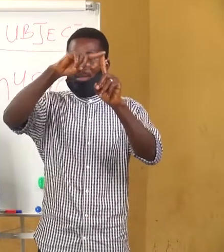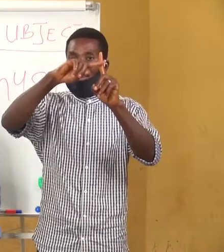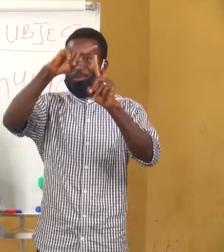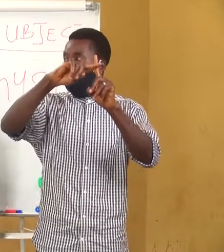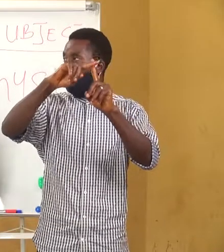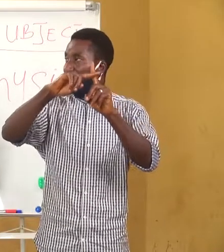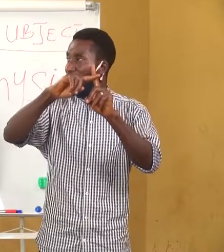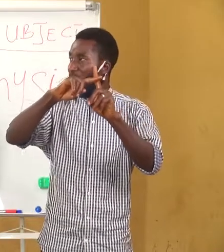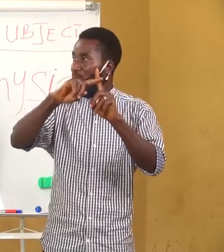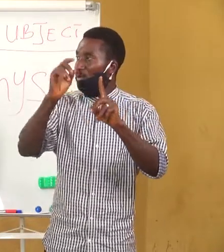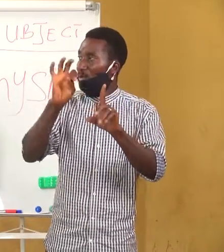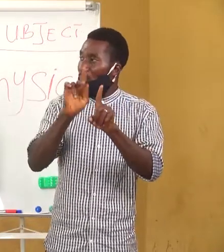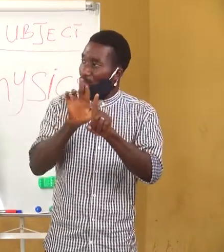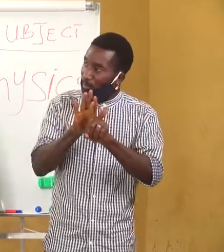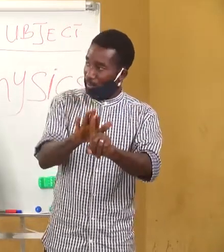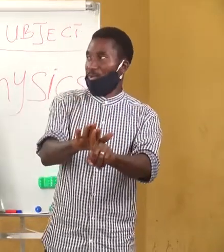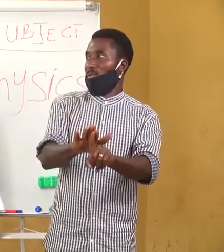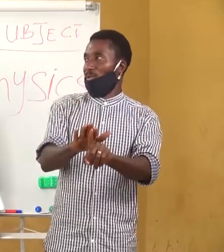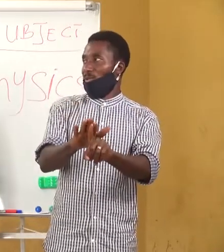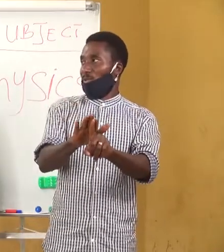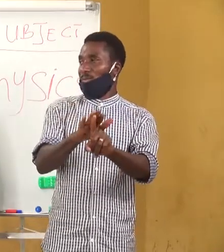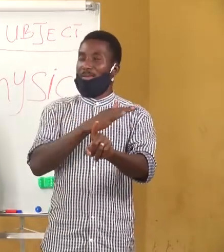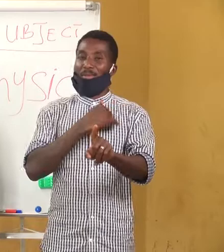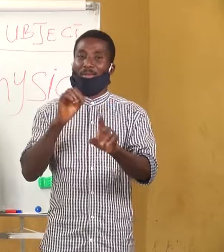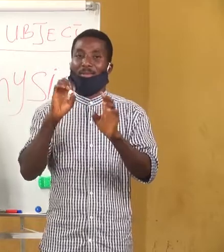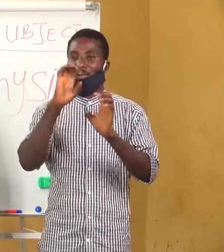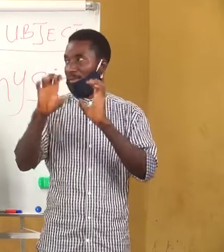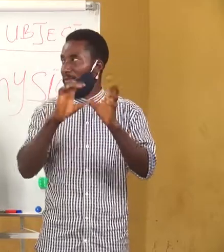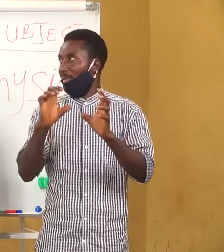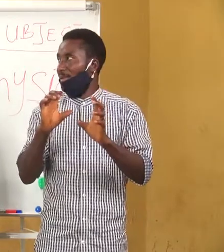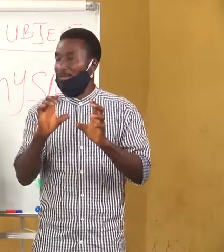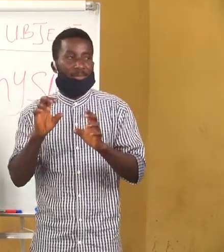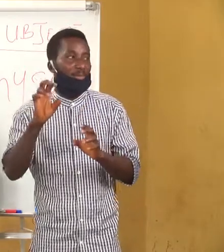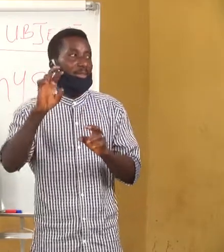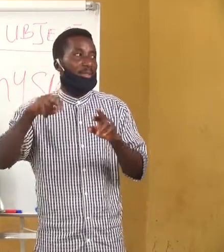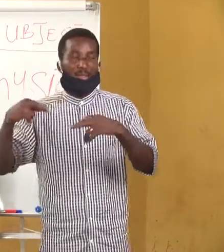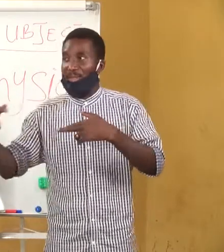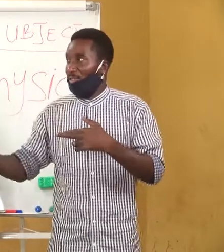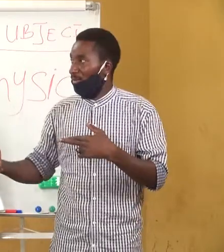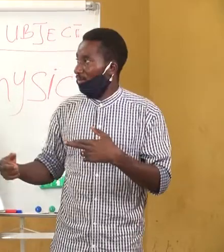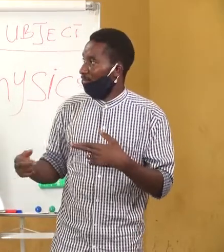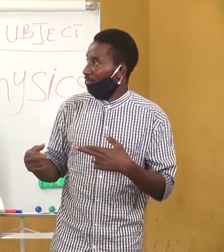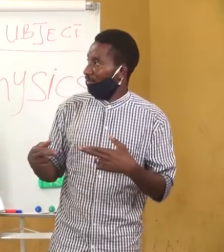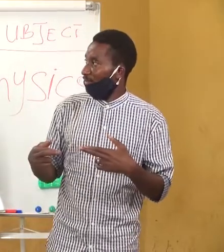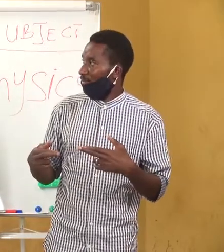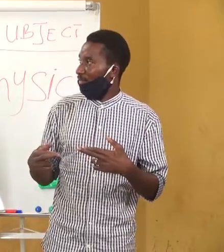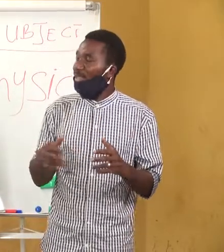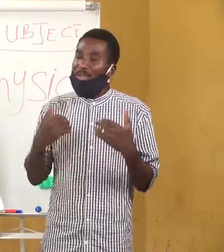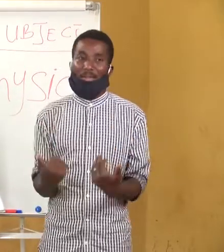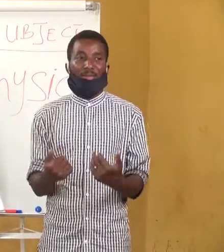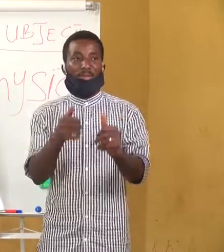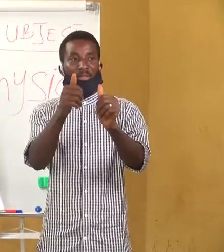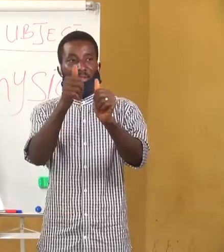This activity, as we can see, is not affected by external factors which have been highlighted before